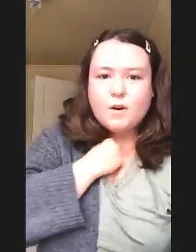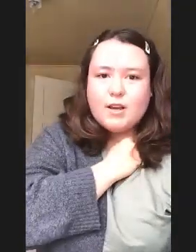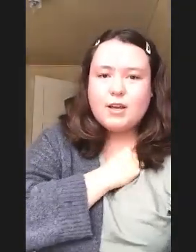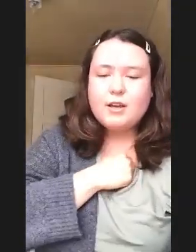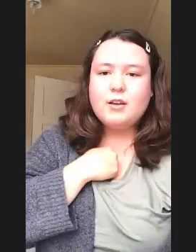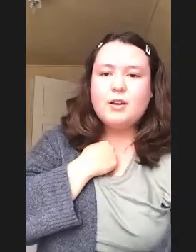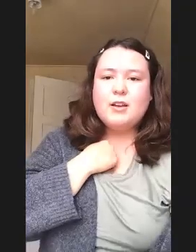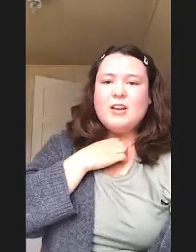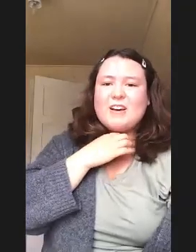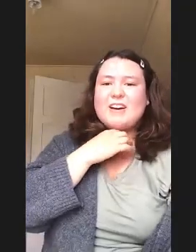sorry.